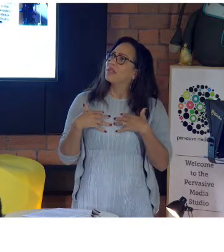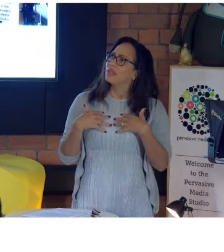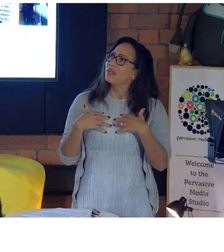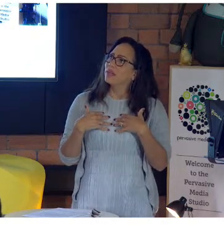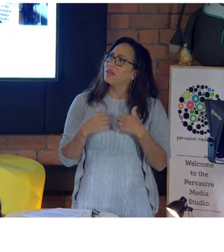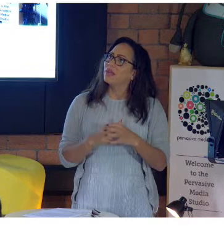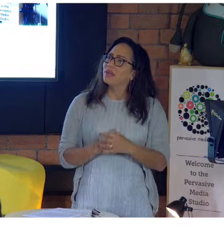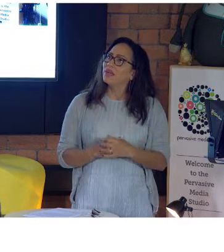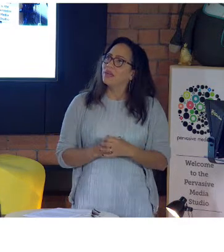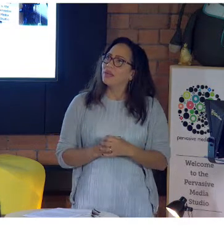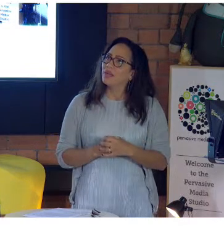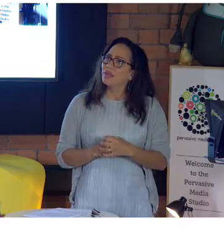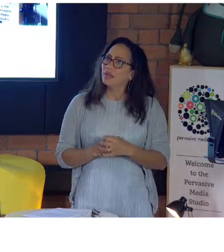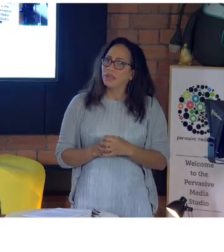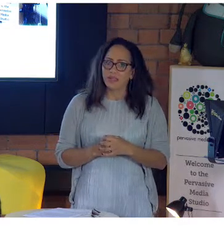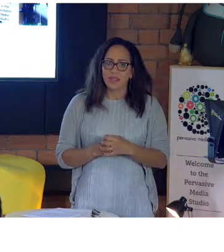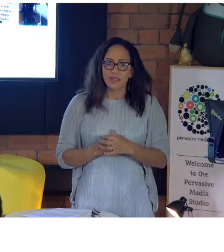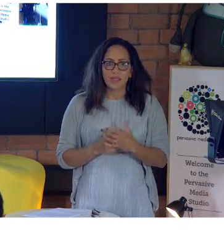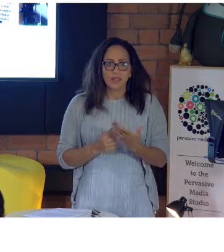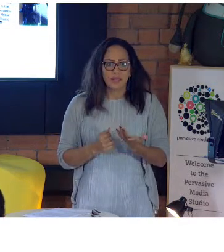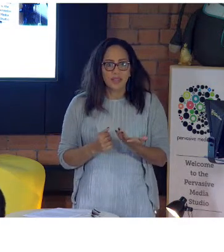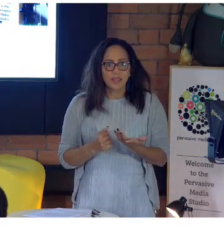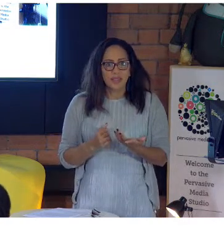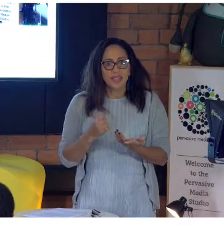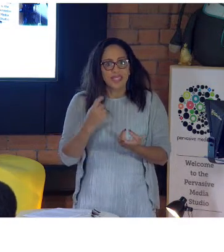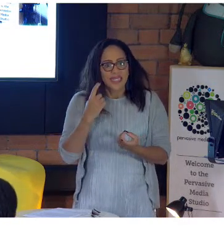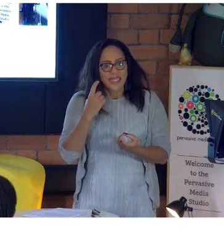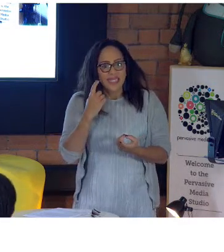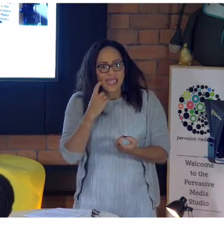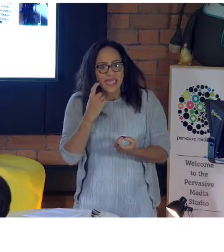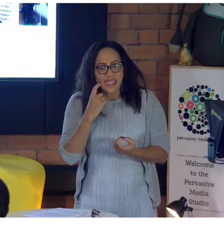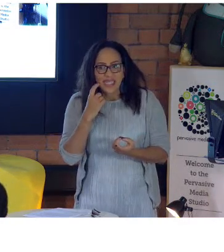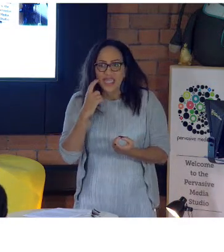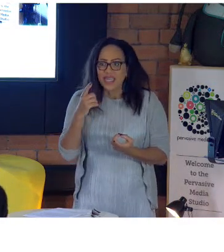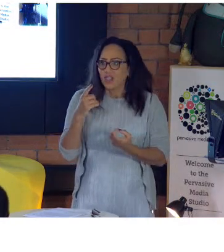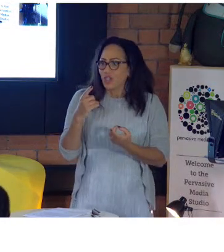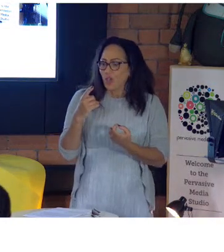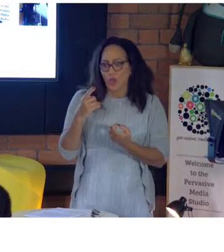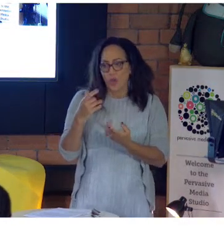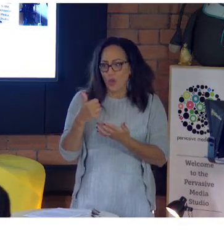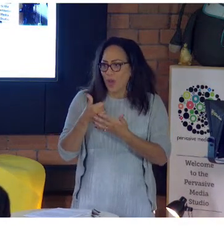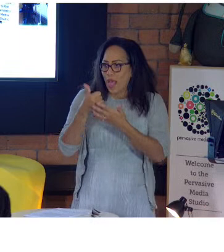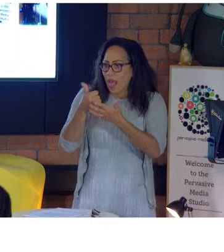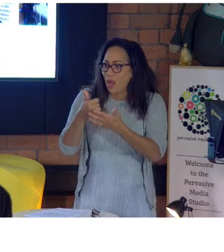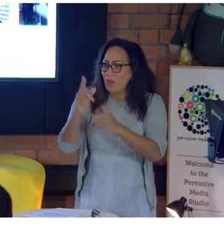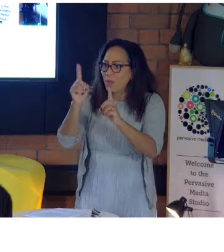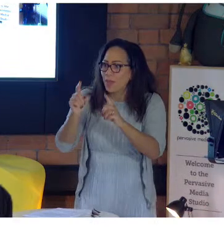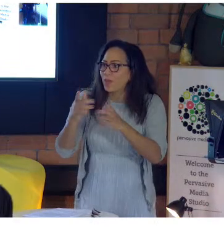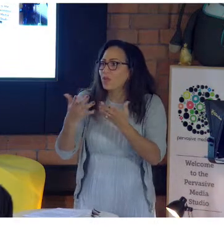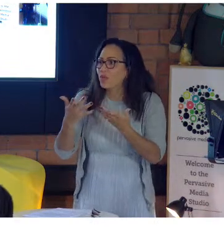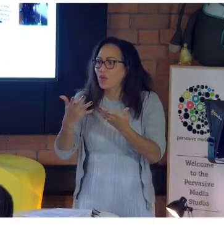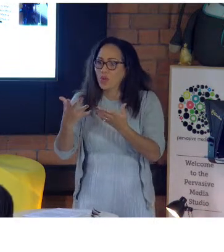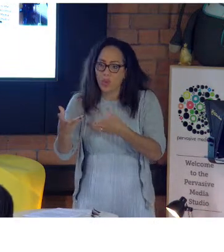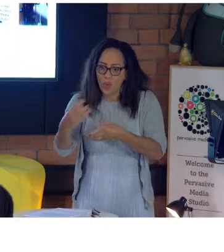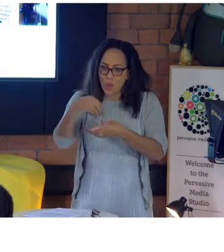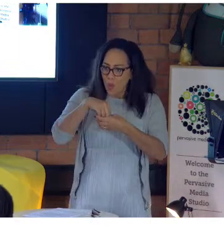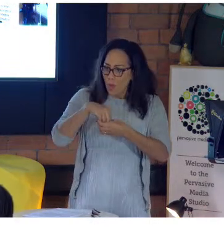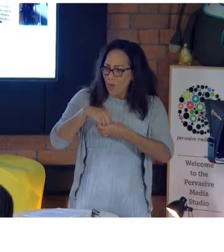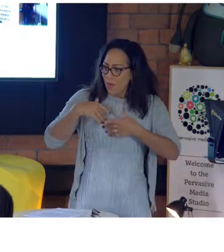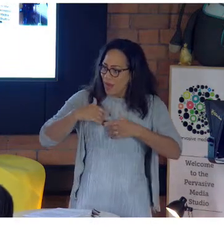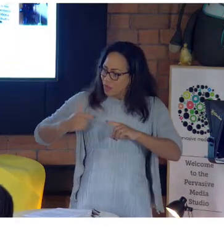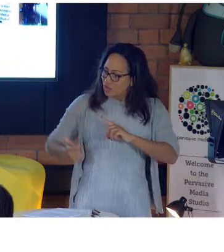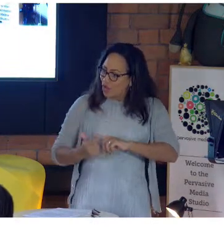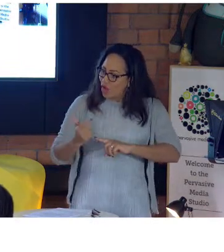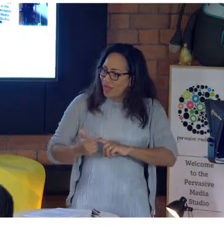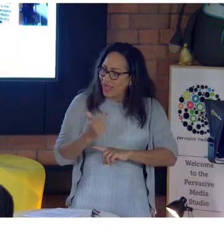is easy to make people travel with you when you are drawing live and to unpack them somewhere else. And I love the fact that